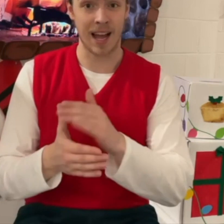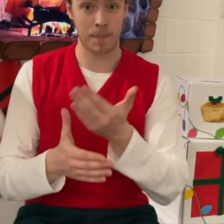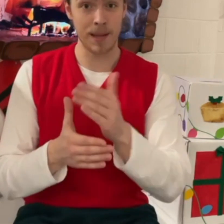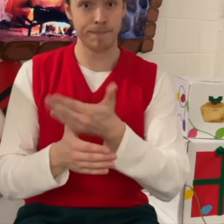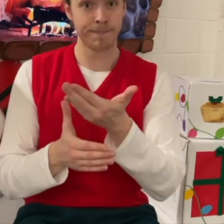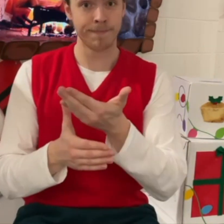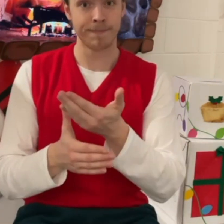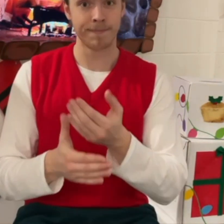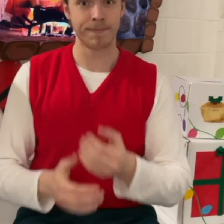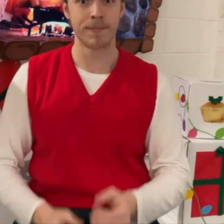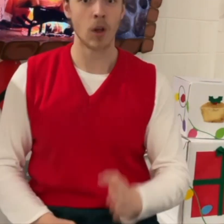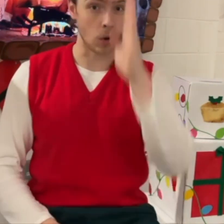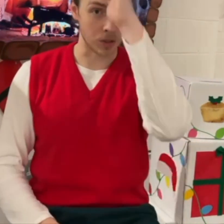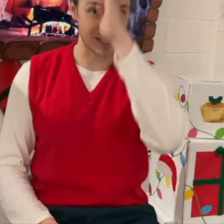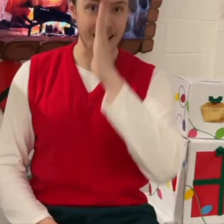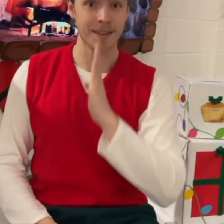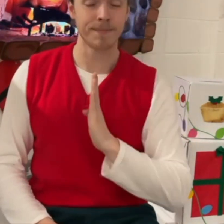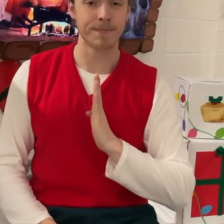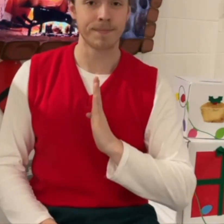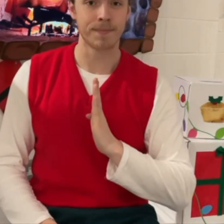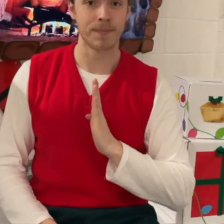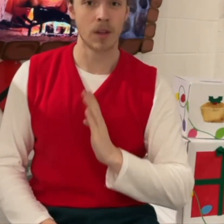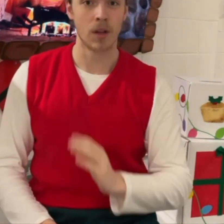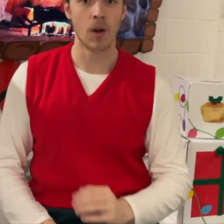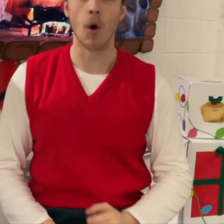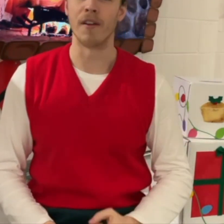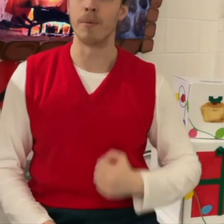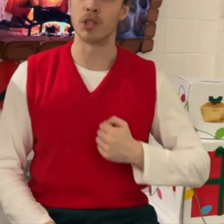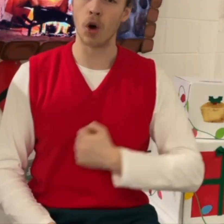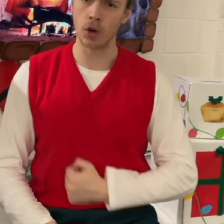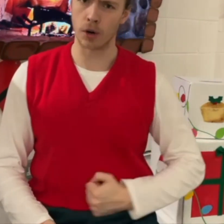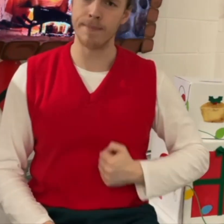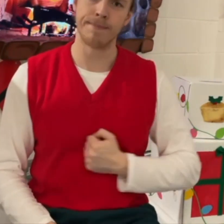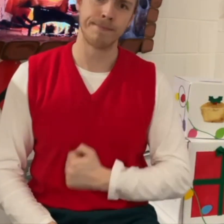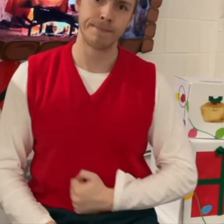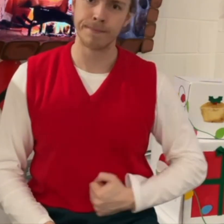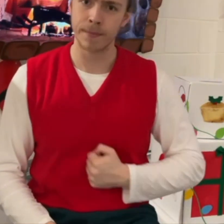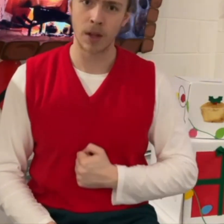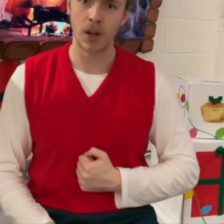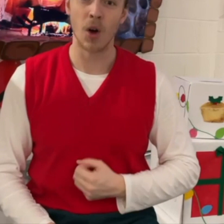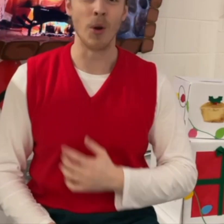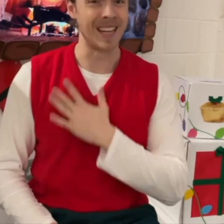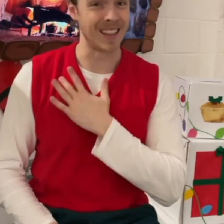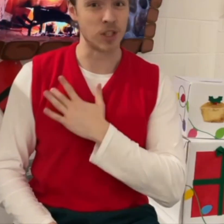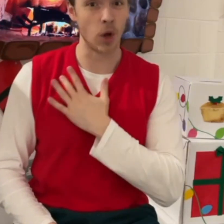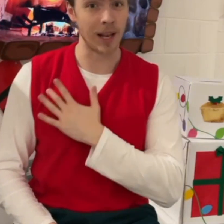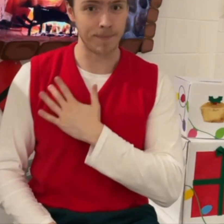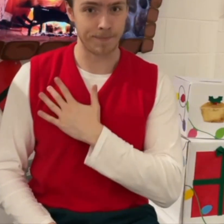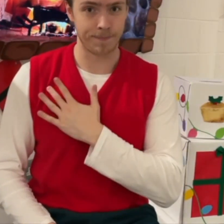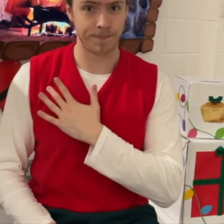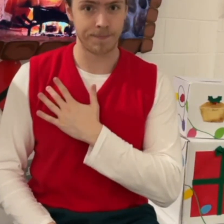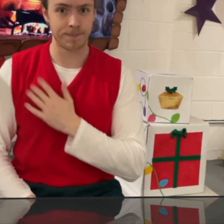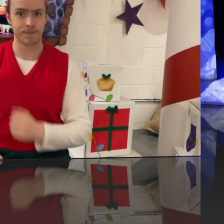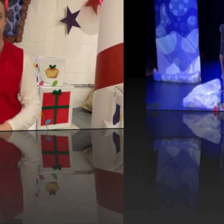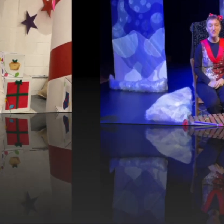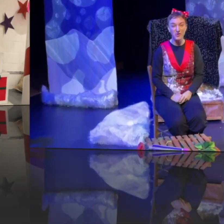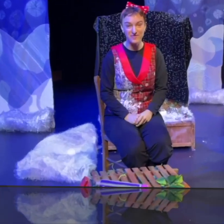happy or sad, or if he was hungry or needed the toilet. One of the